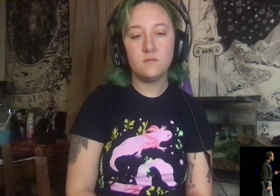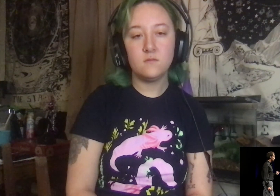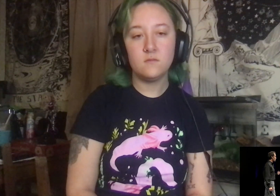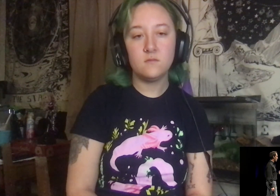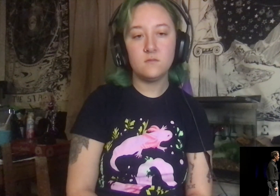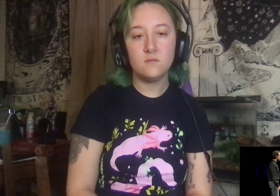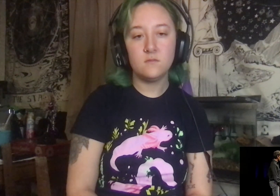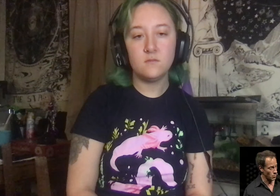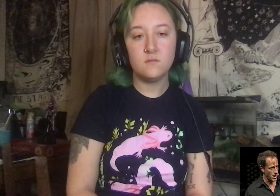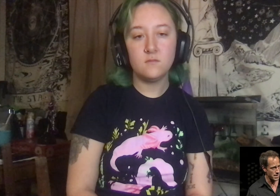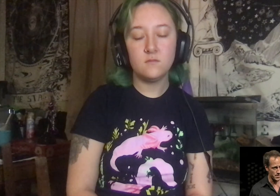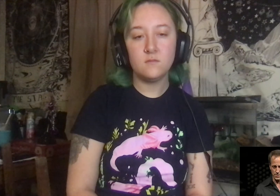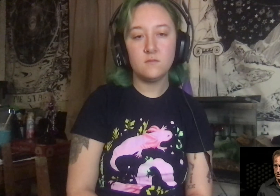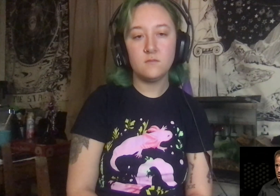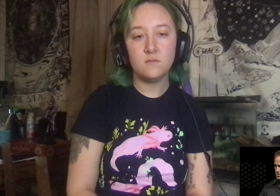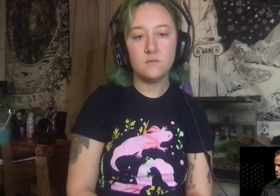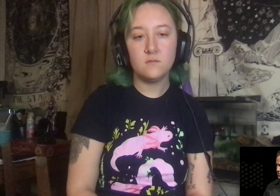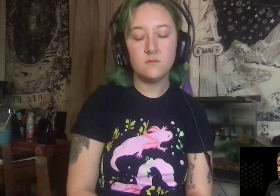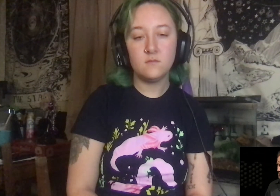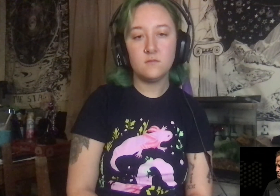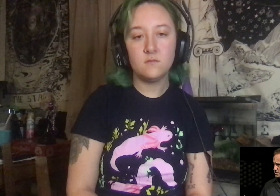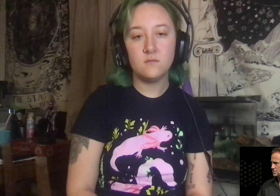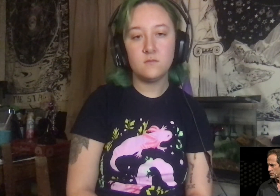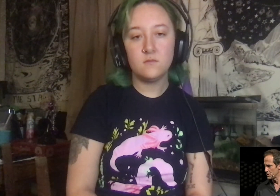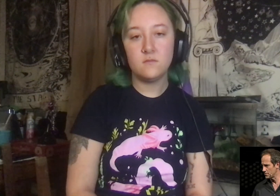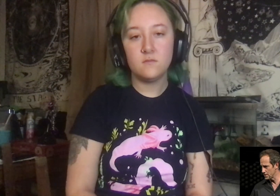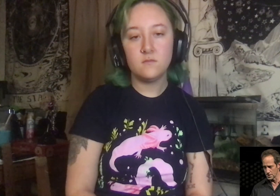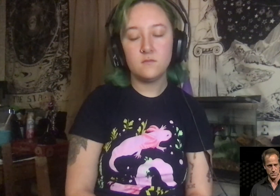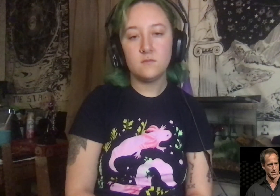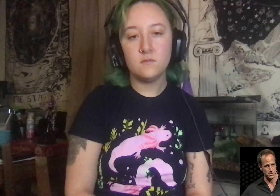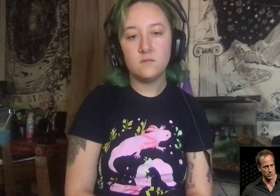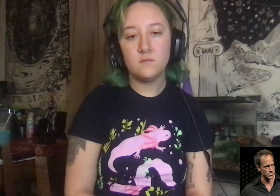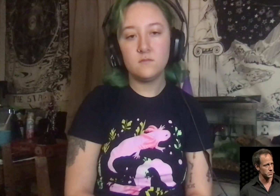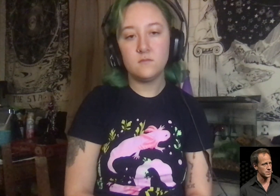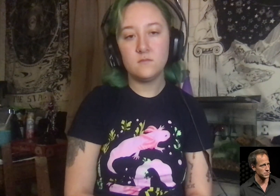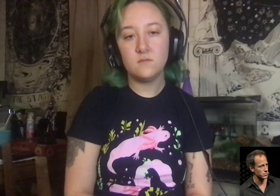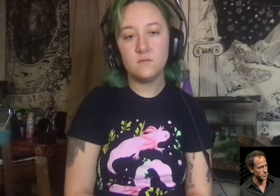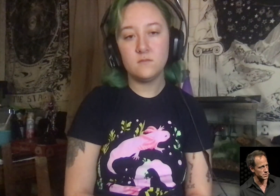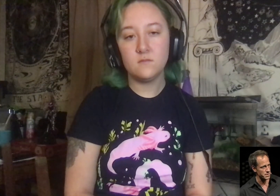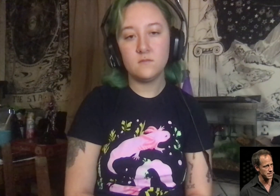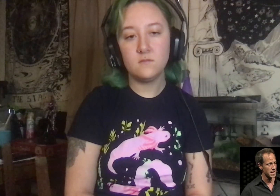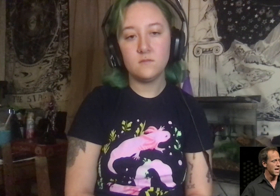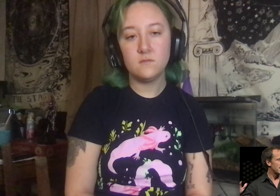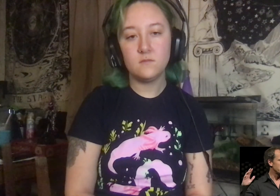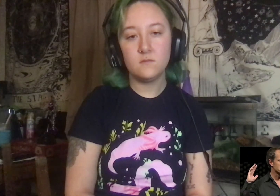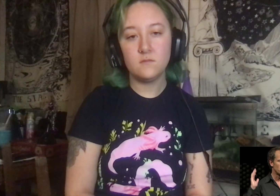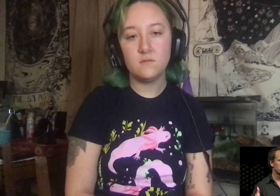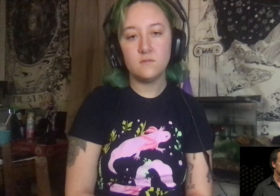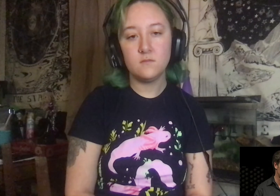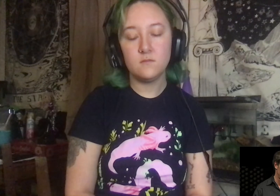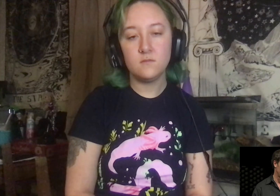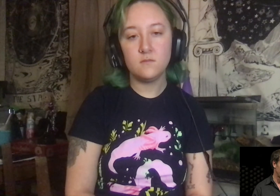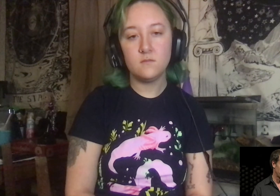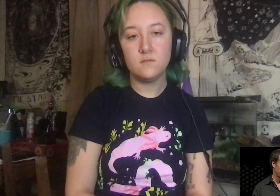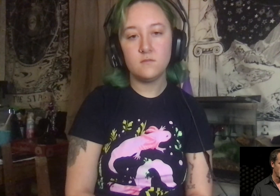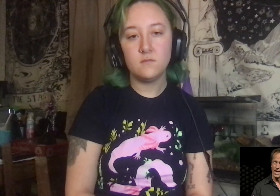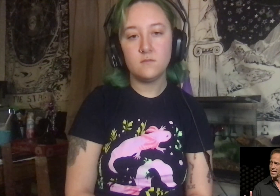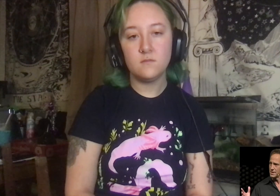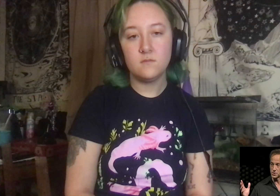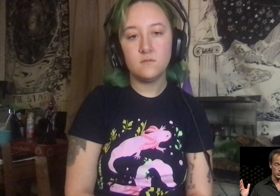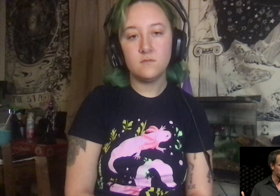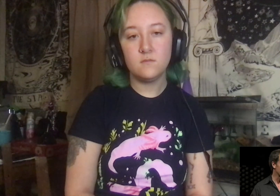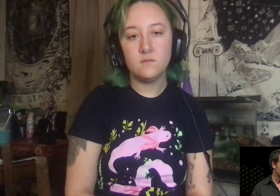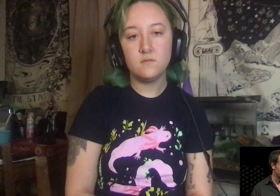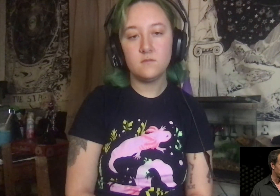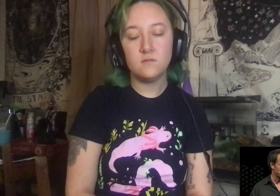them to his swine. Why? Because there's so much protein in the stuff we don't eat. His pigs grow at twice the normal speed, and he is one rich pig farmer, and